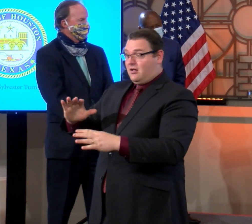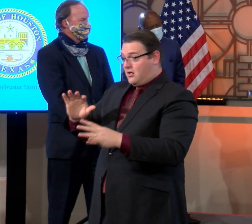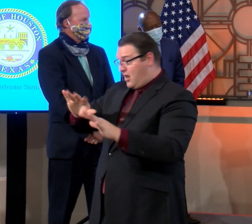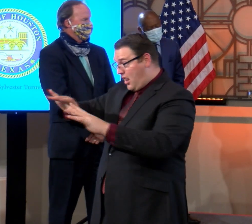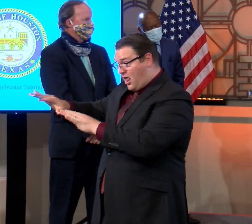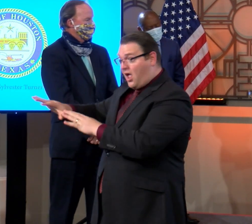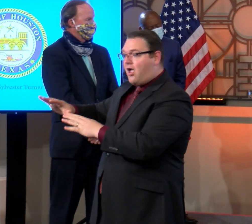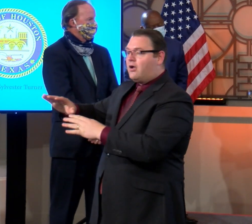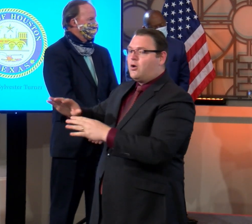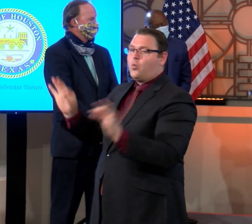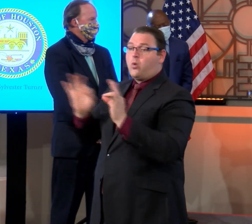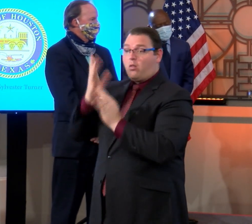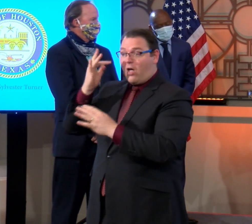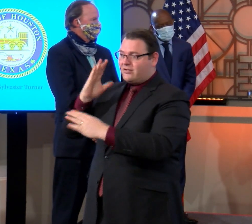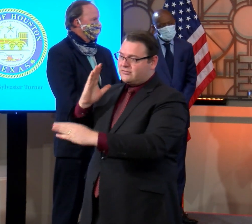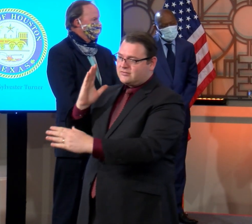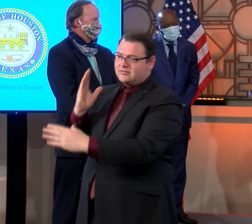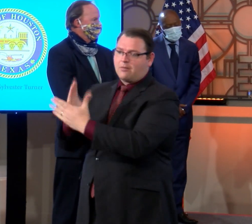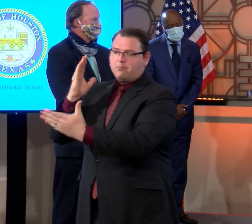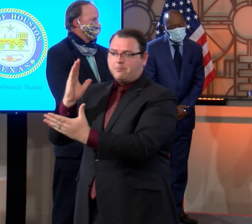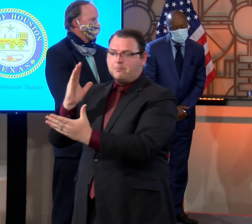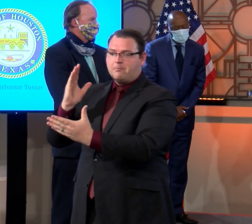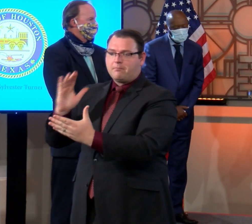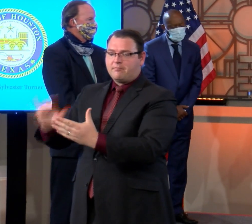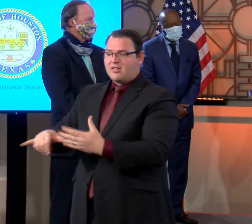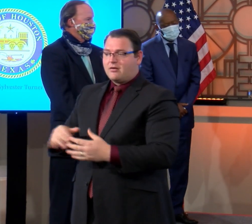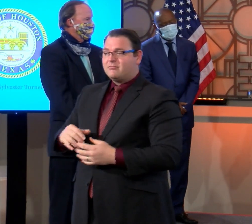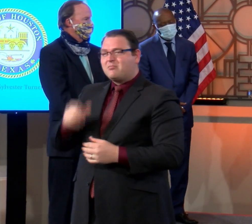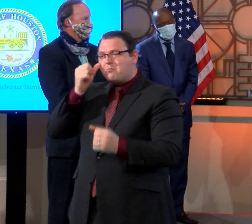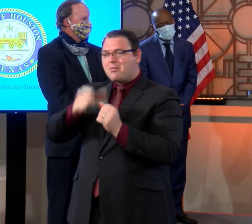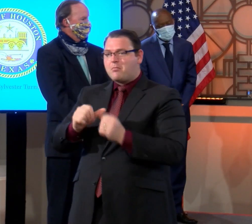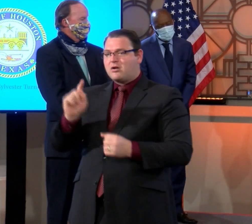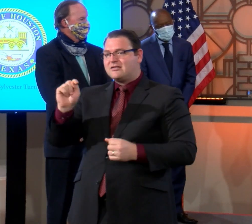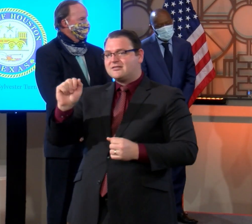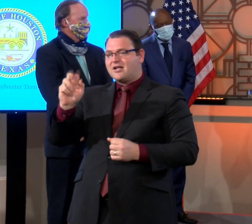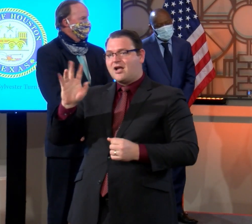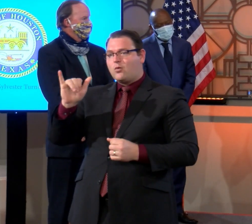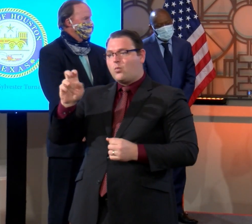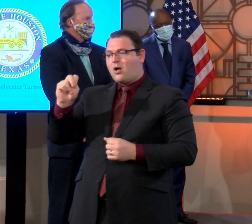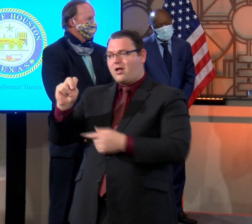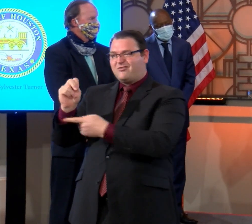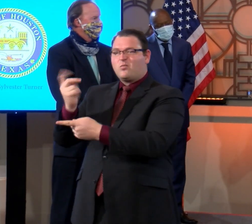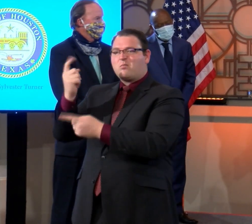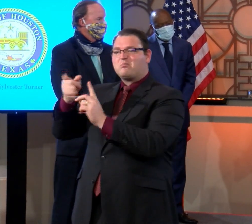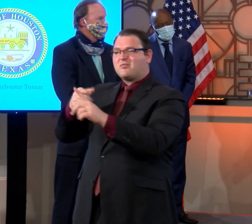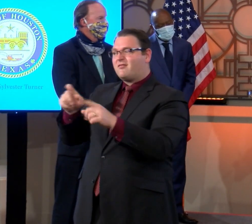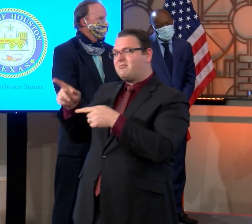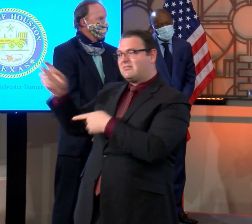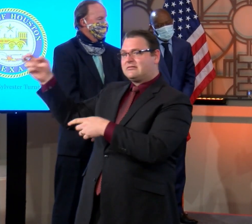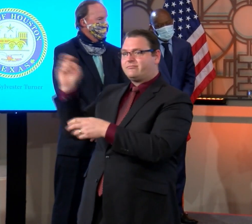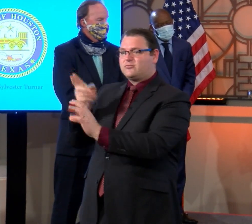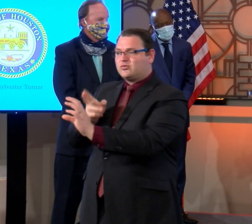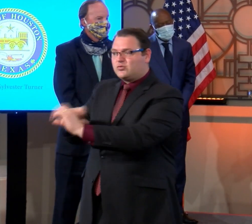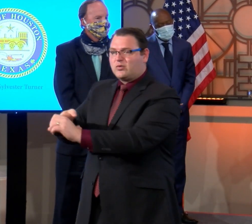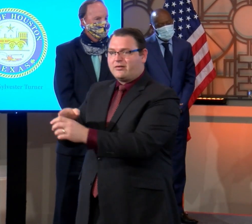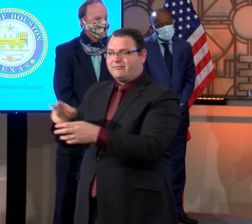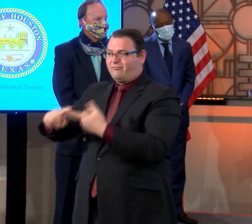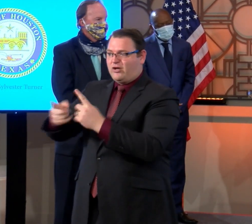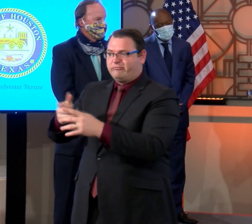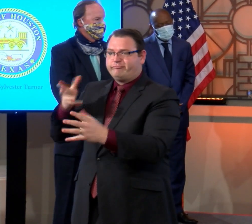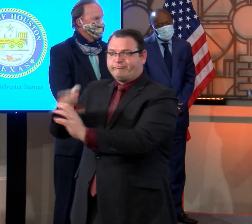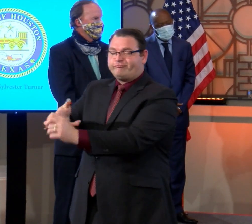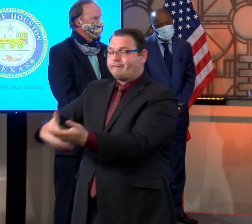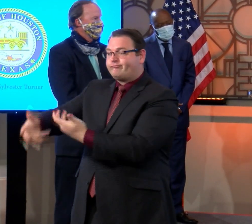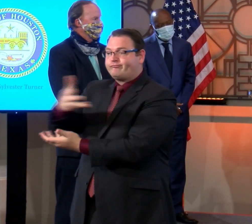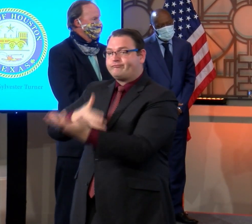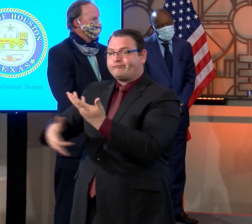was one person from Taiwan who joined that group of high school friends on that river cruise, infected everyone, not everyone, but pretty much everyone on